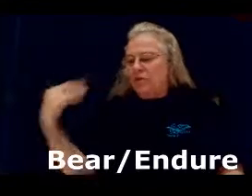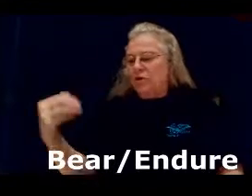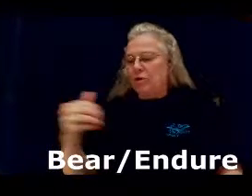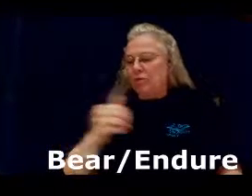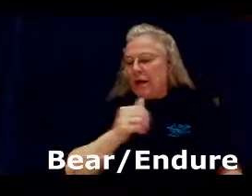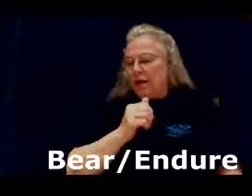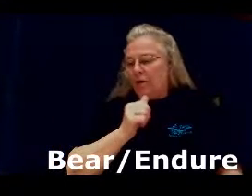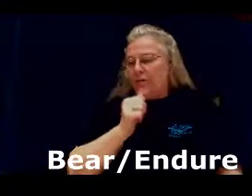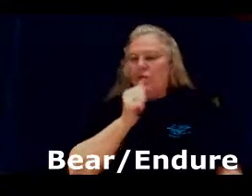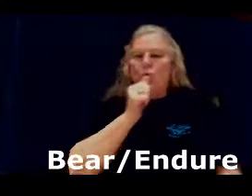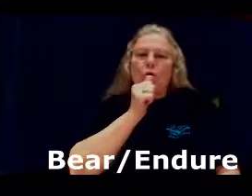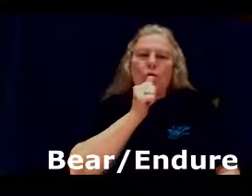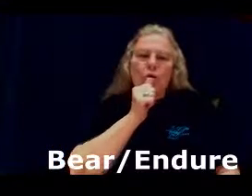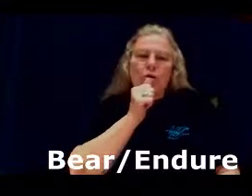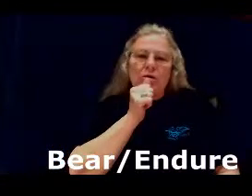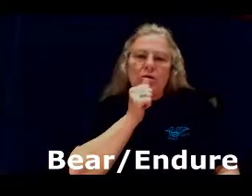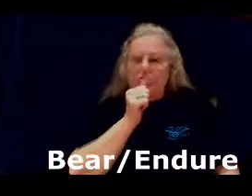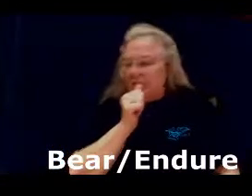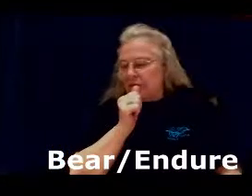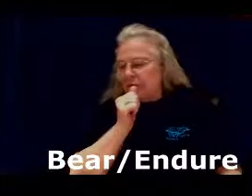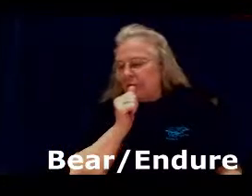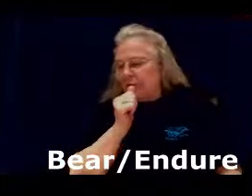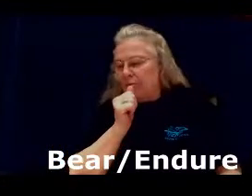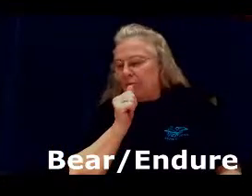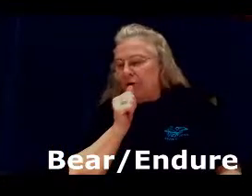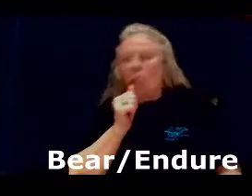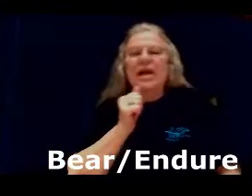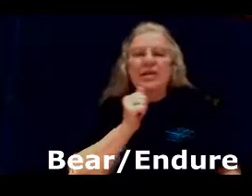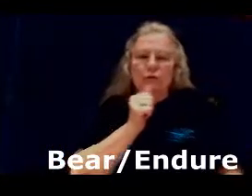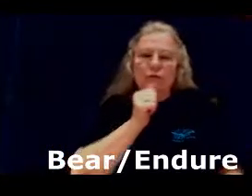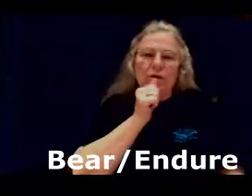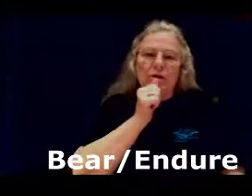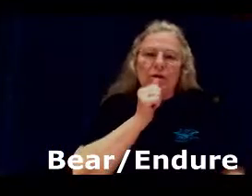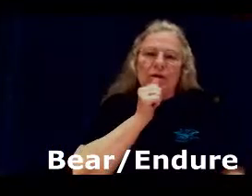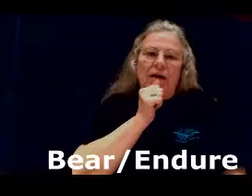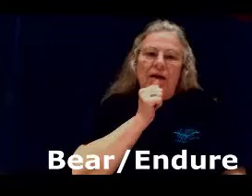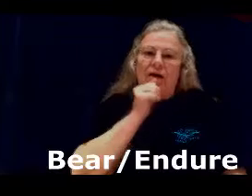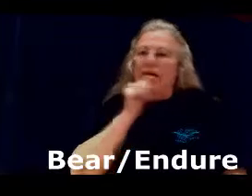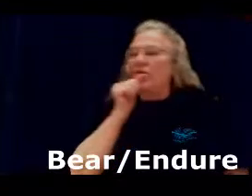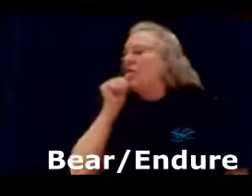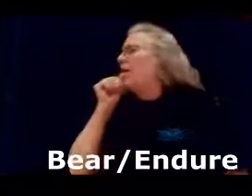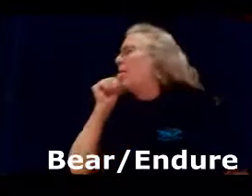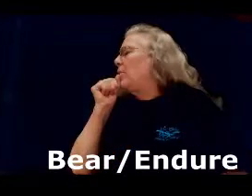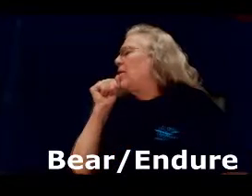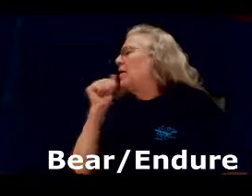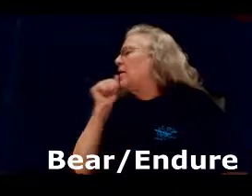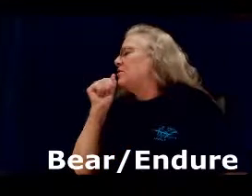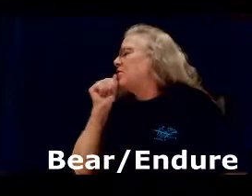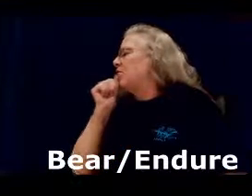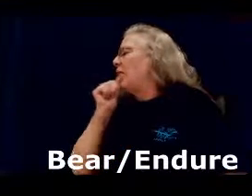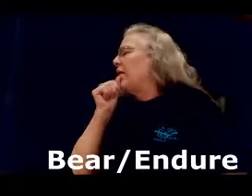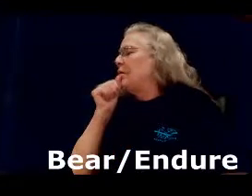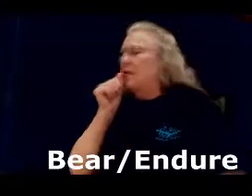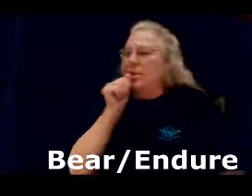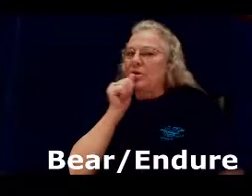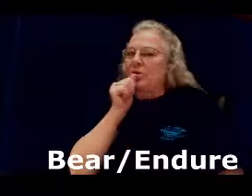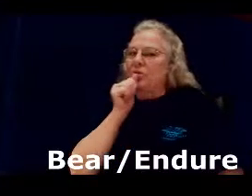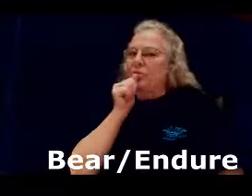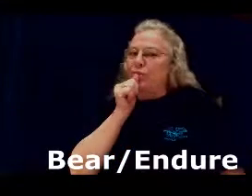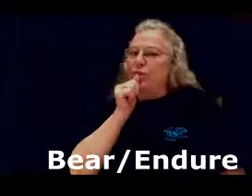To bear or burden, the bear or endure. Thumb against the bottom lip is just put